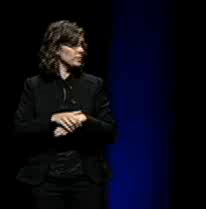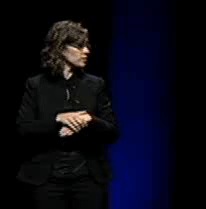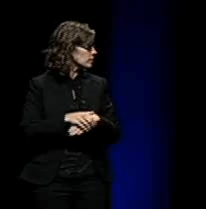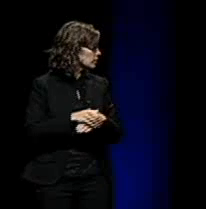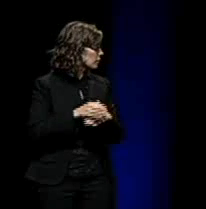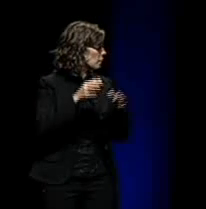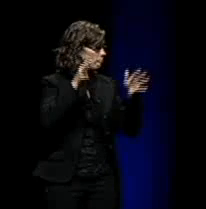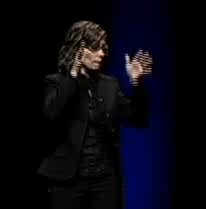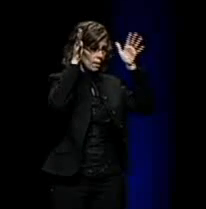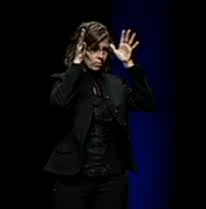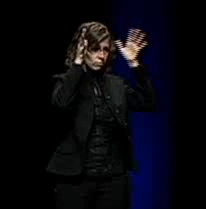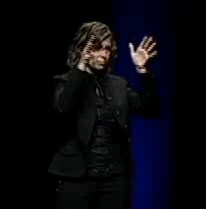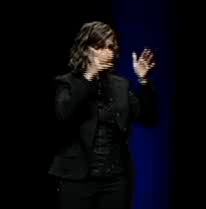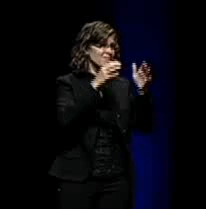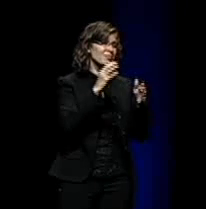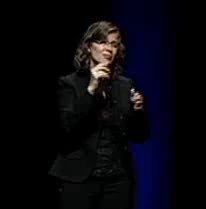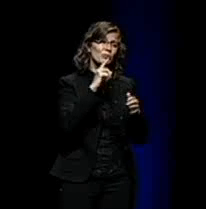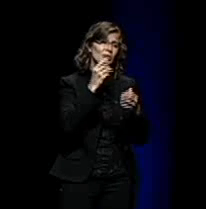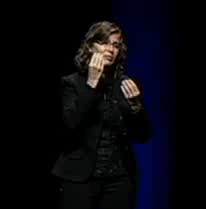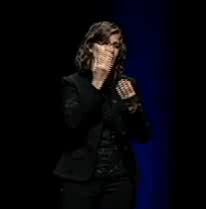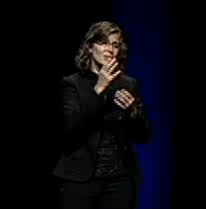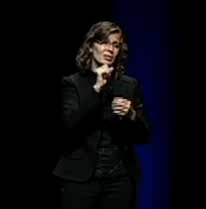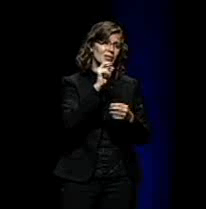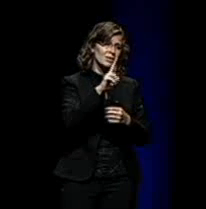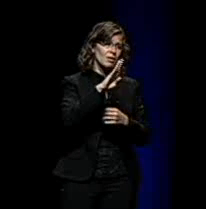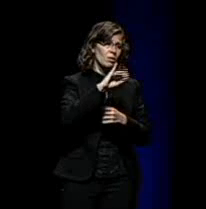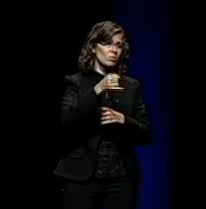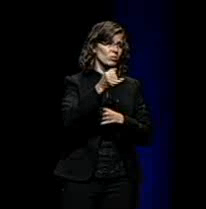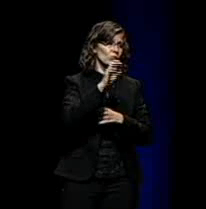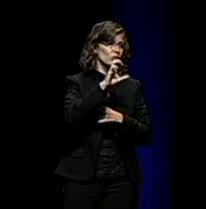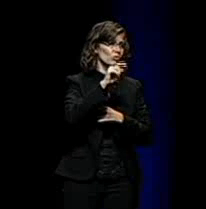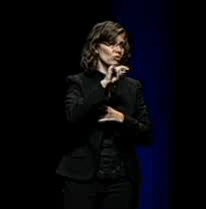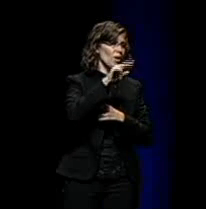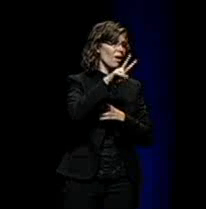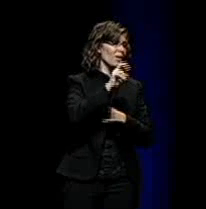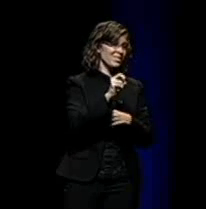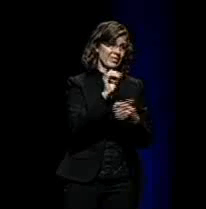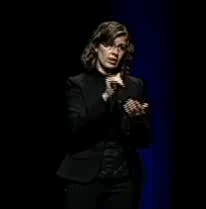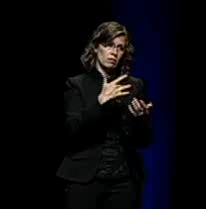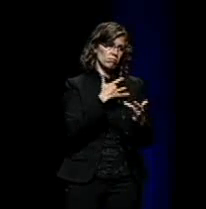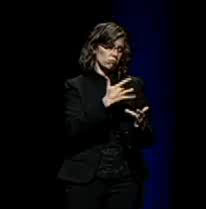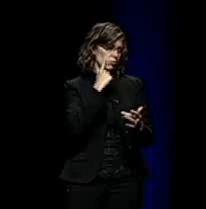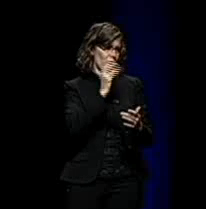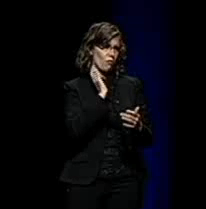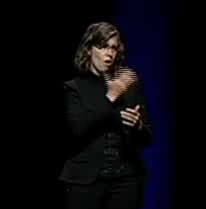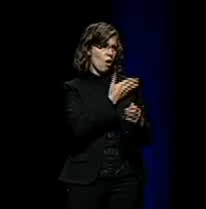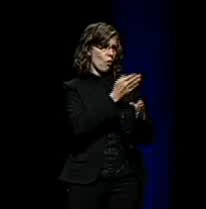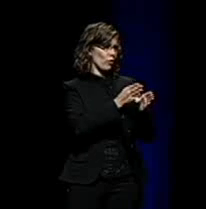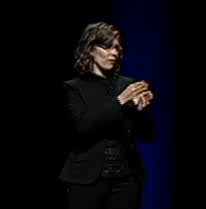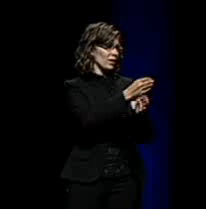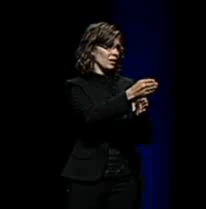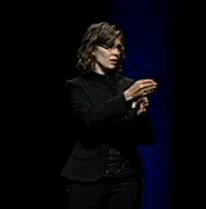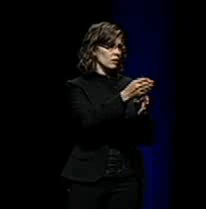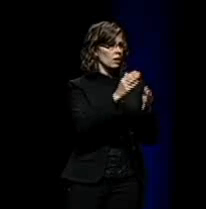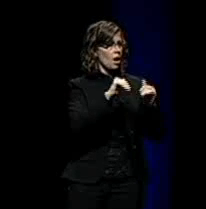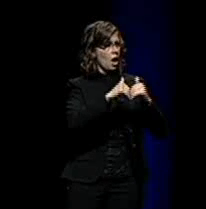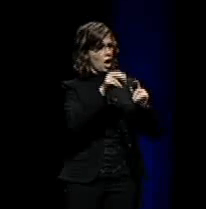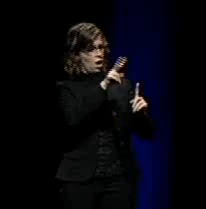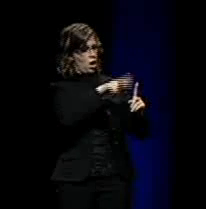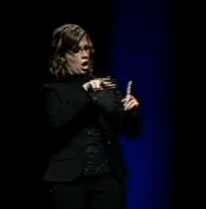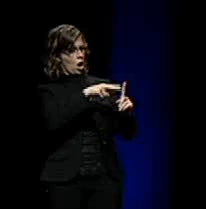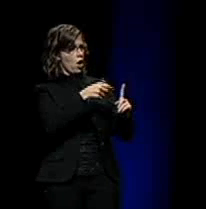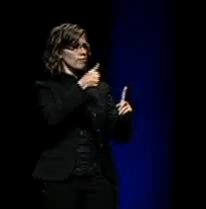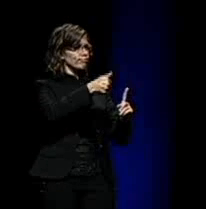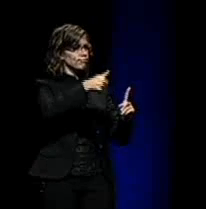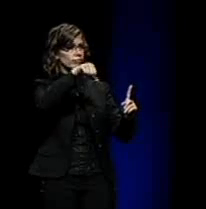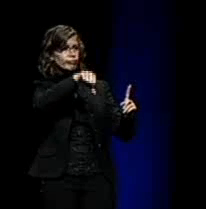mean, our field is, it's so filled with subjectivity. An interpreter, that one